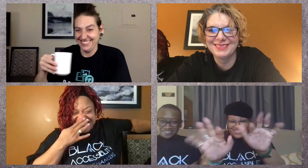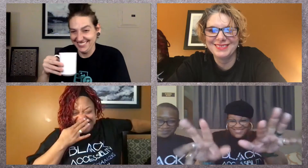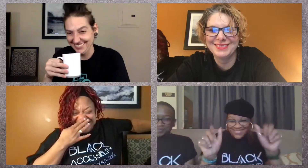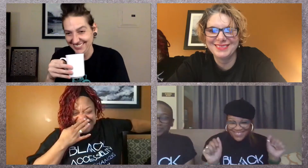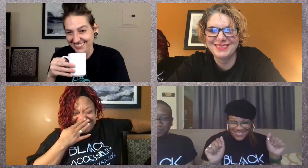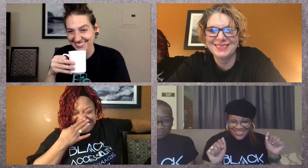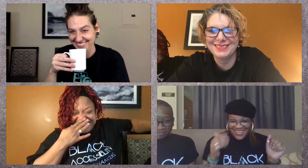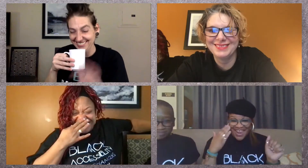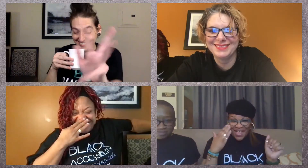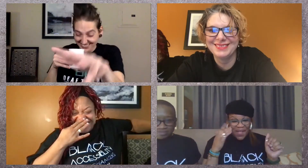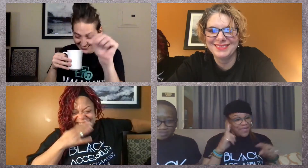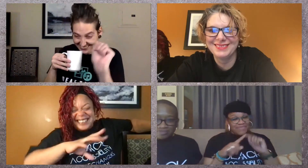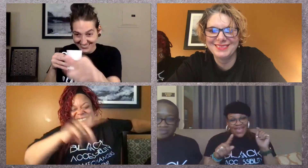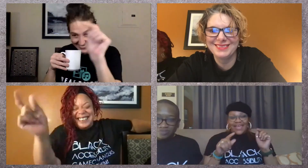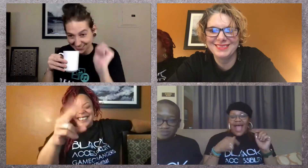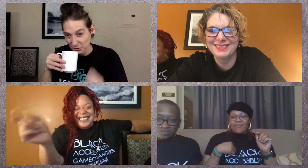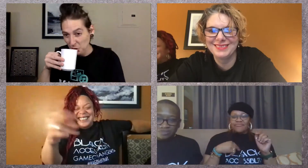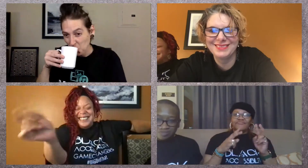platform.